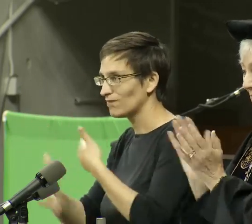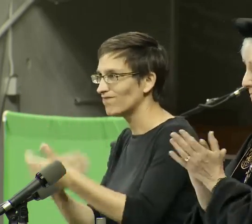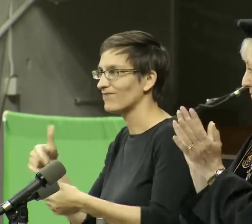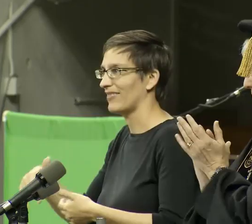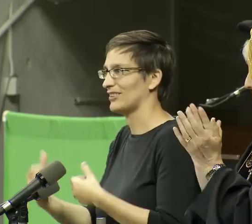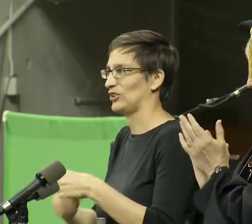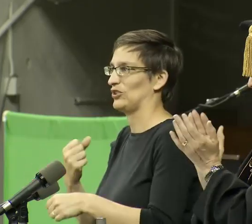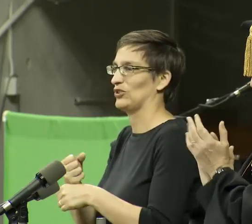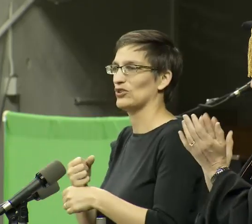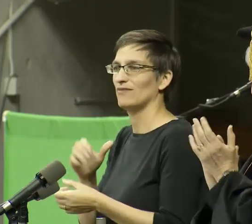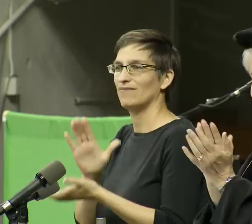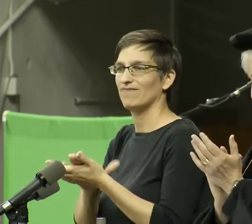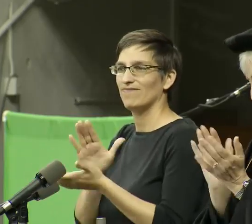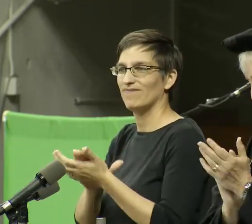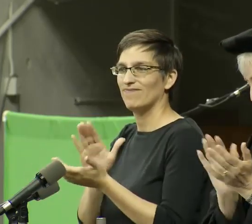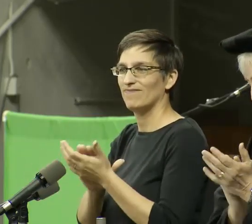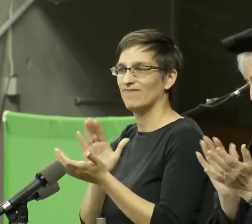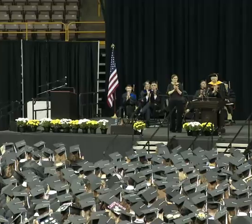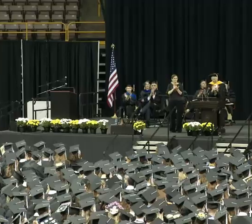years.